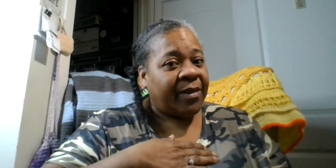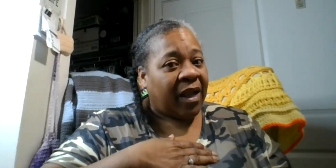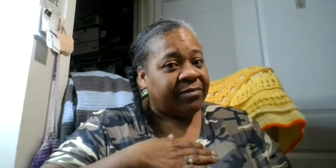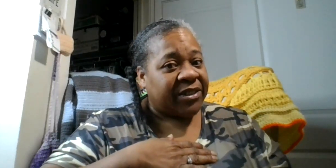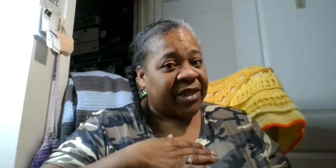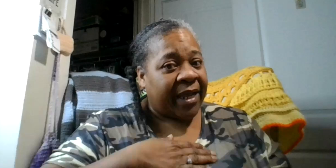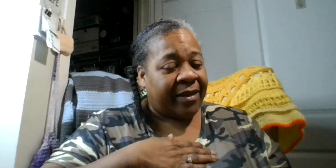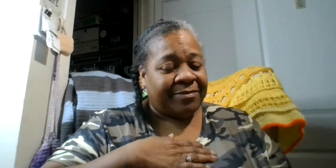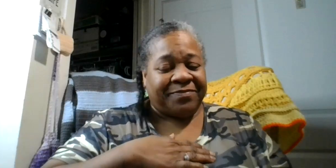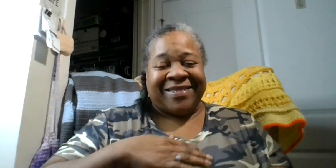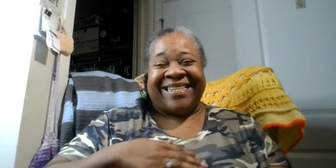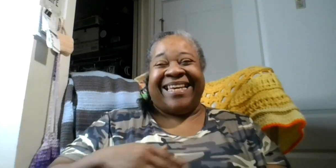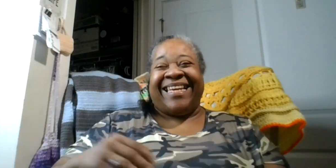I'm just saying.